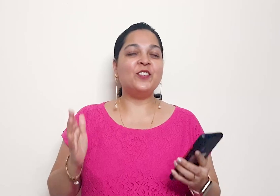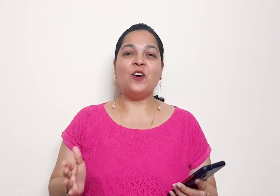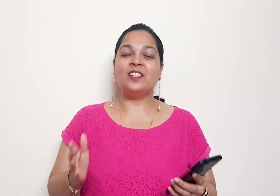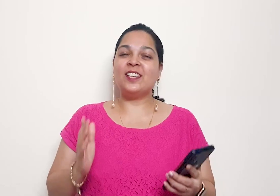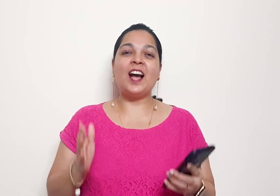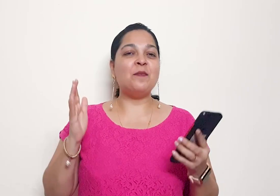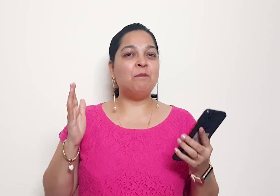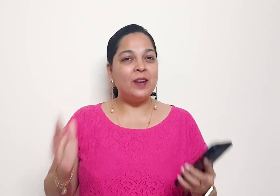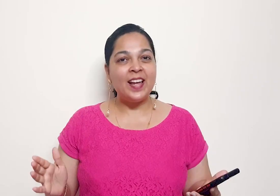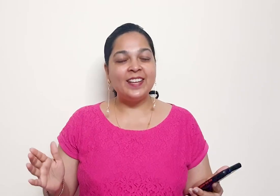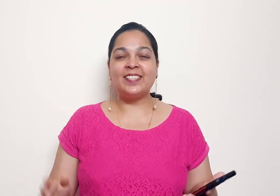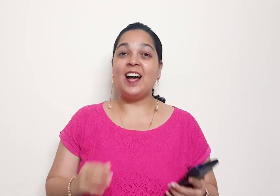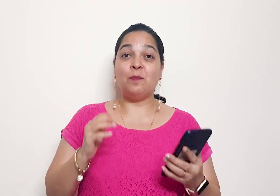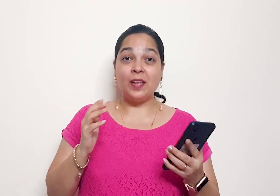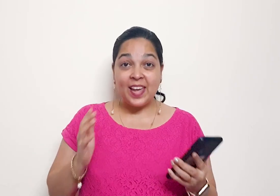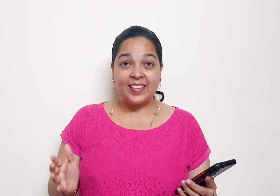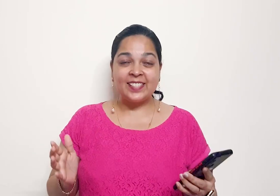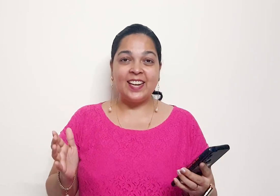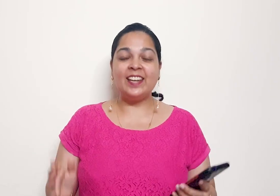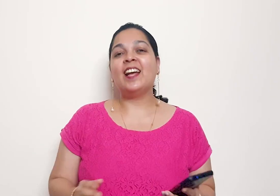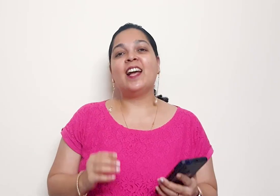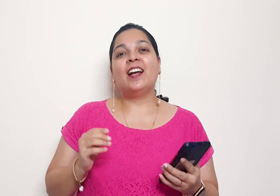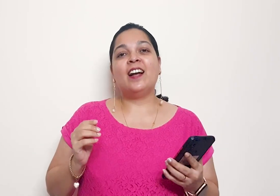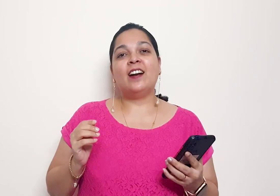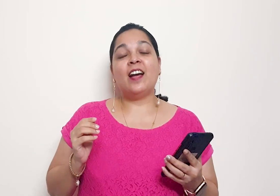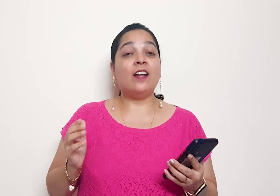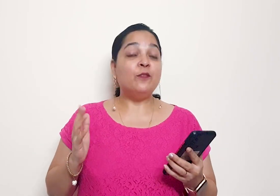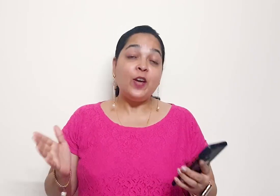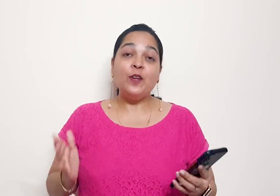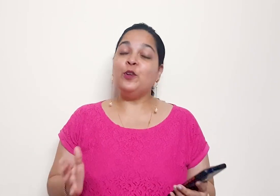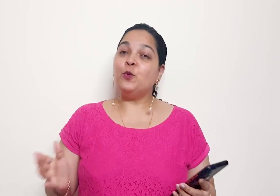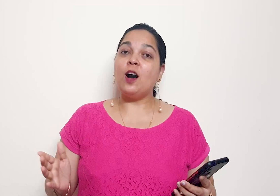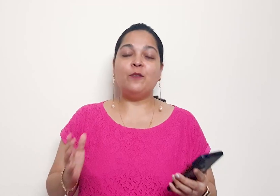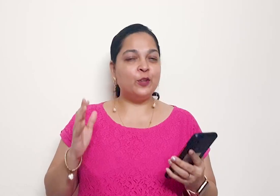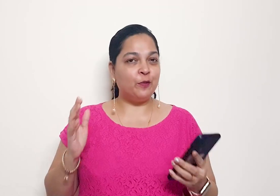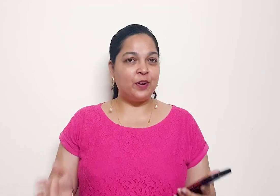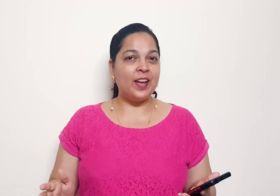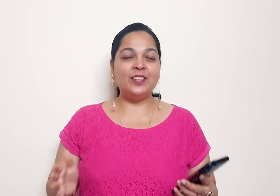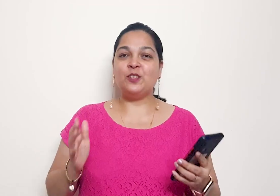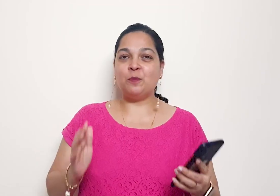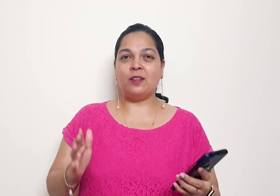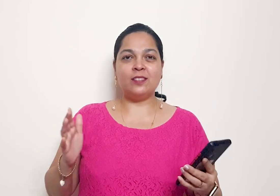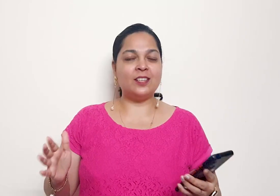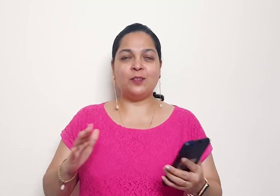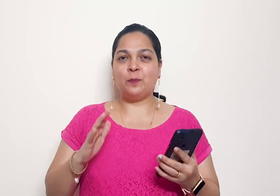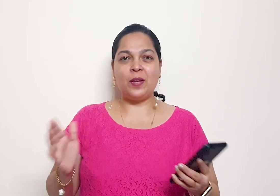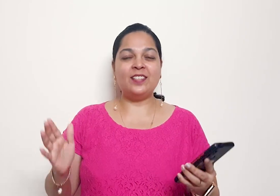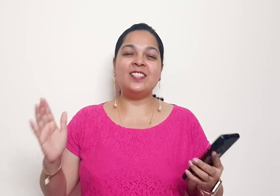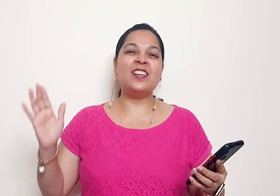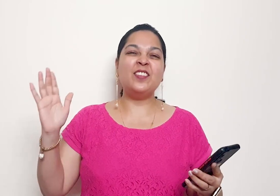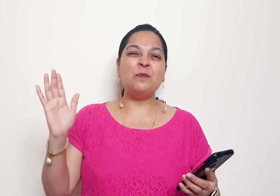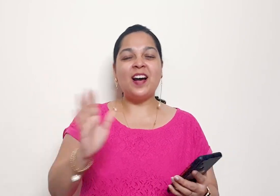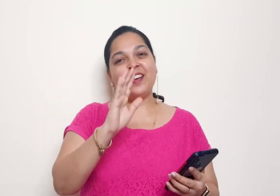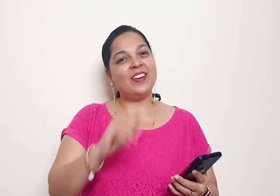How are you all? Say, I'm blessed, I'm excellent. And wherever you are with your friends, your brother, sister,